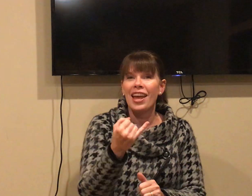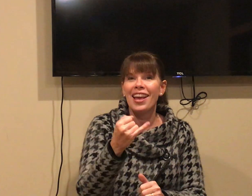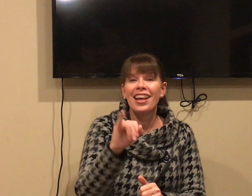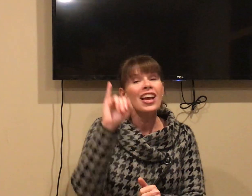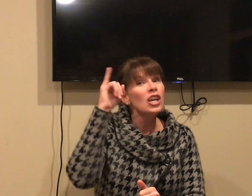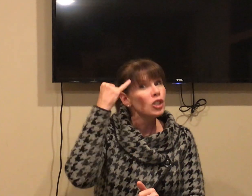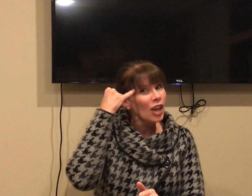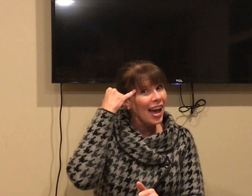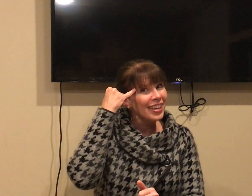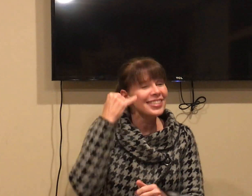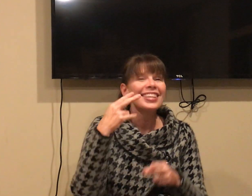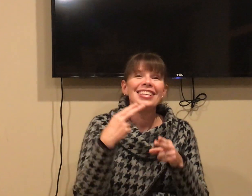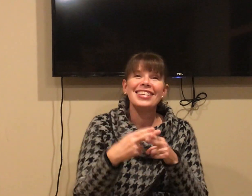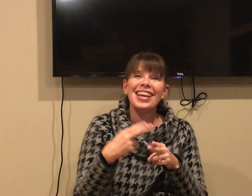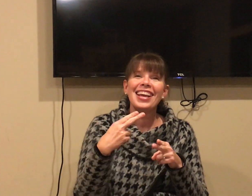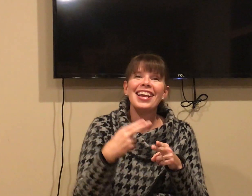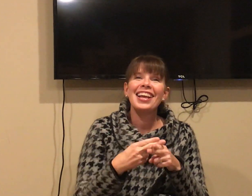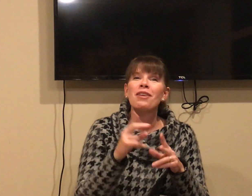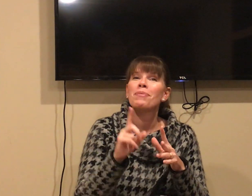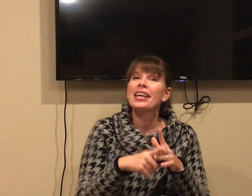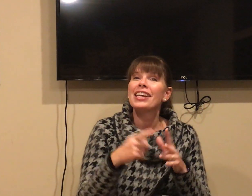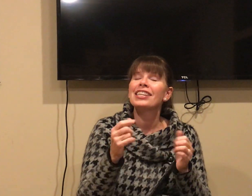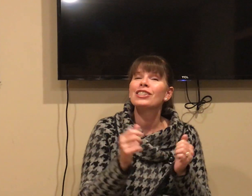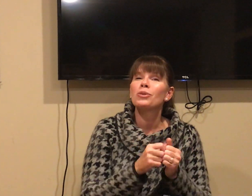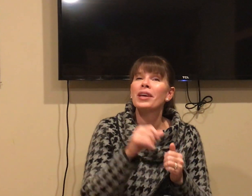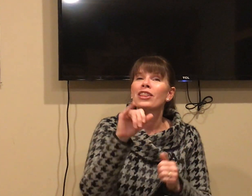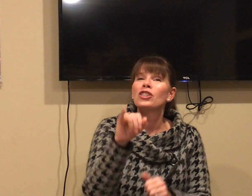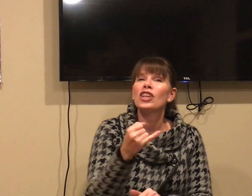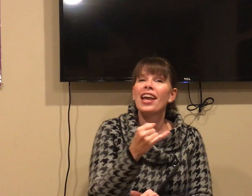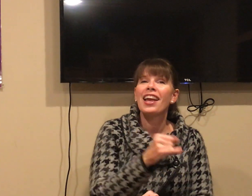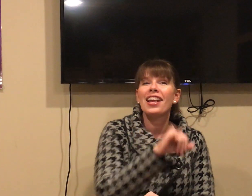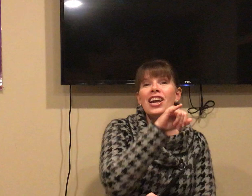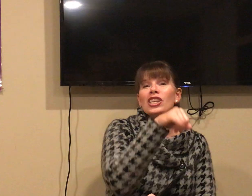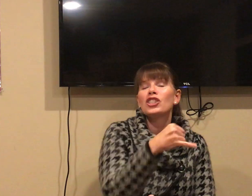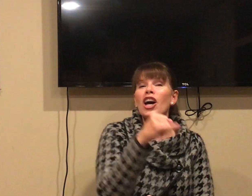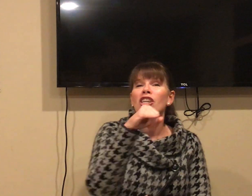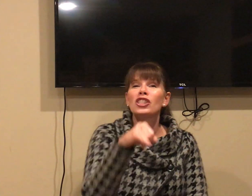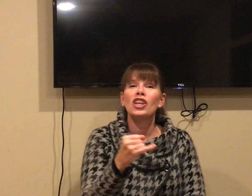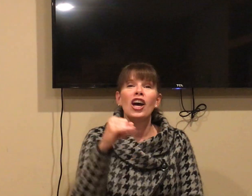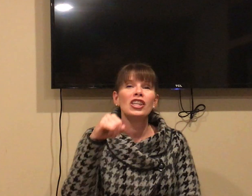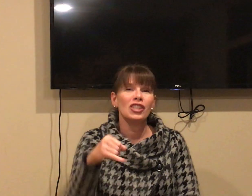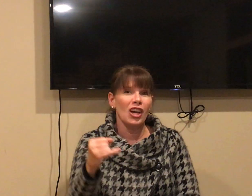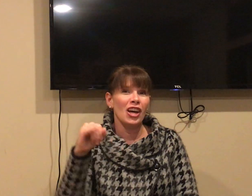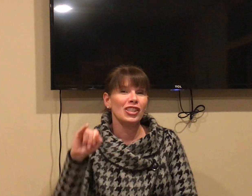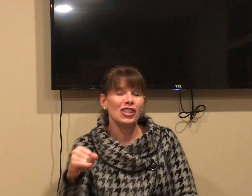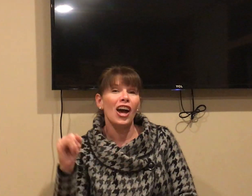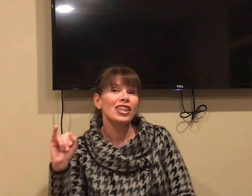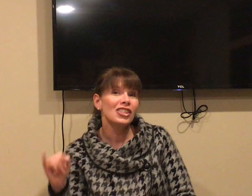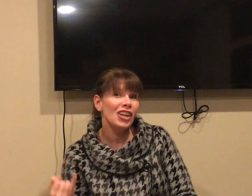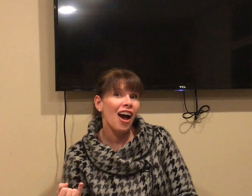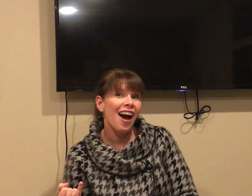J. Jack's name begins with J. Ja, ja, ja, ja, ja.